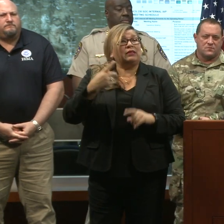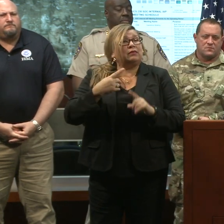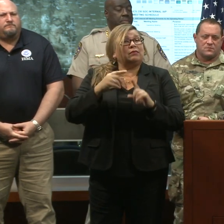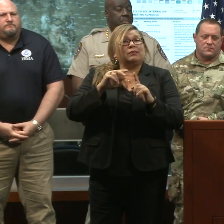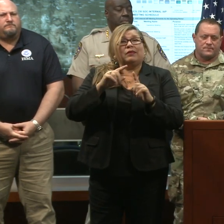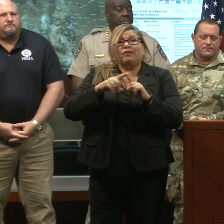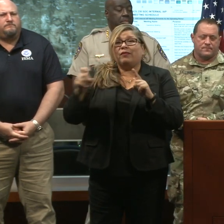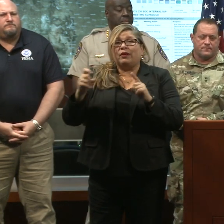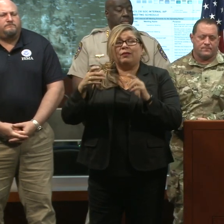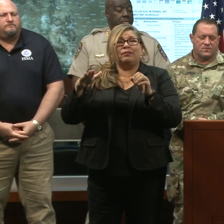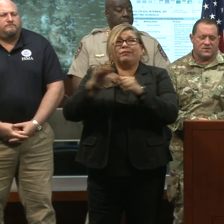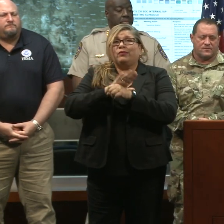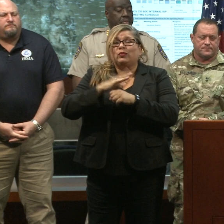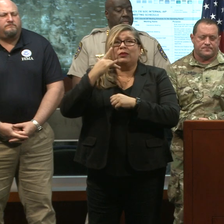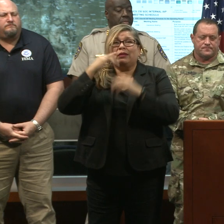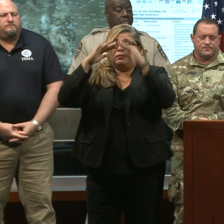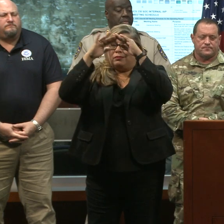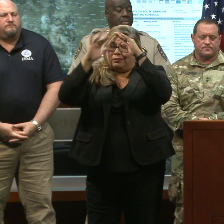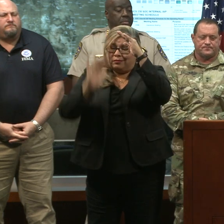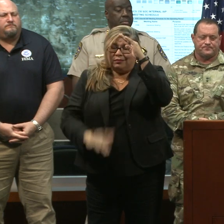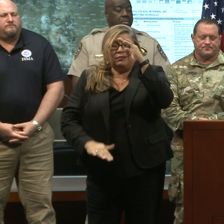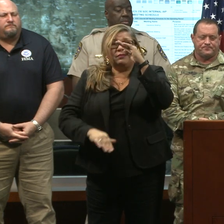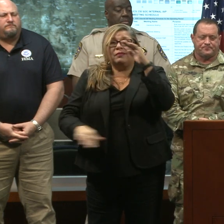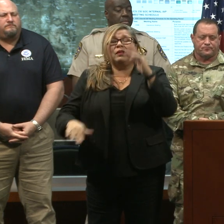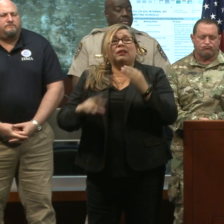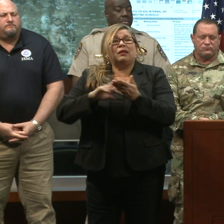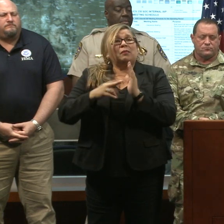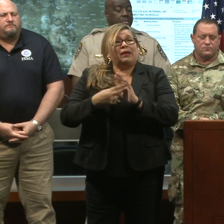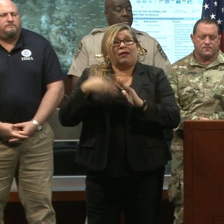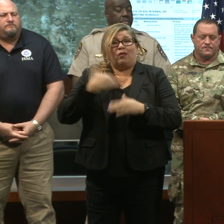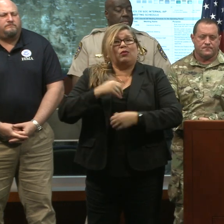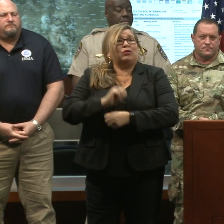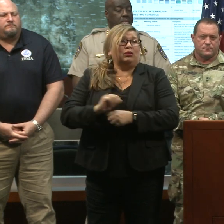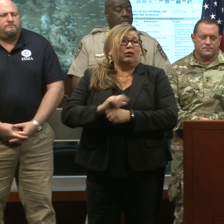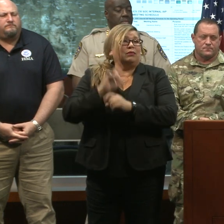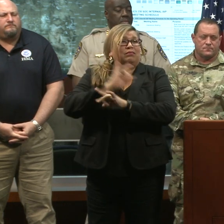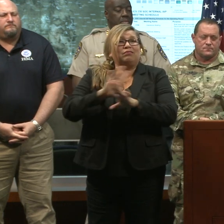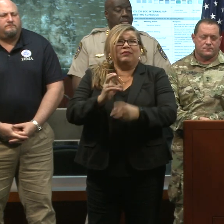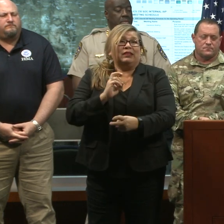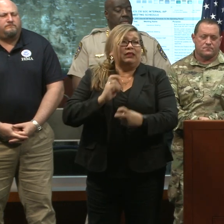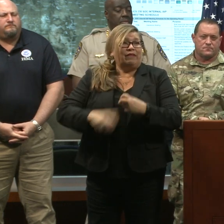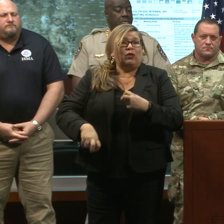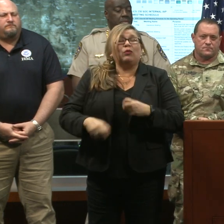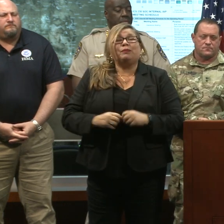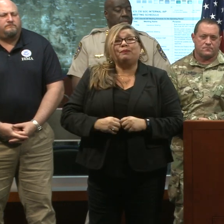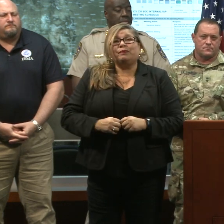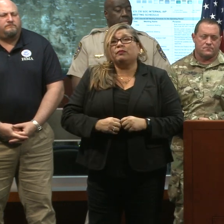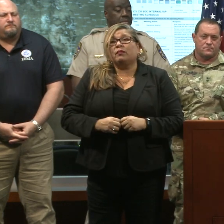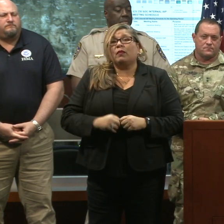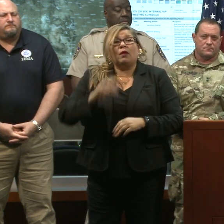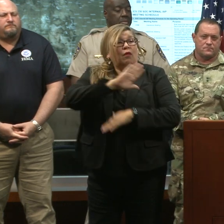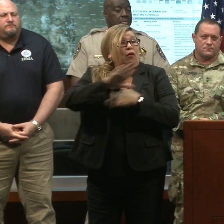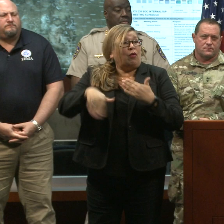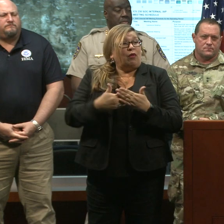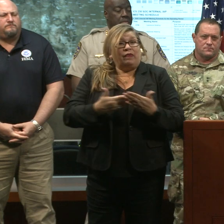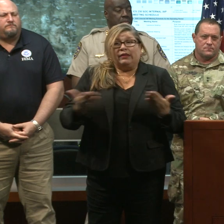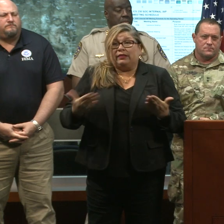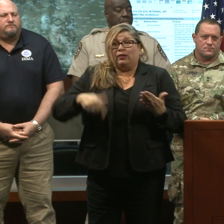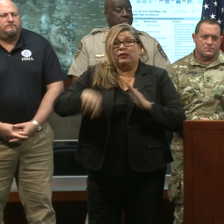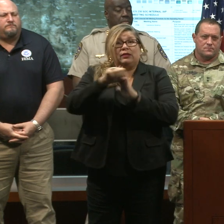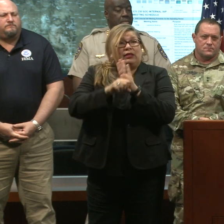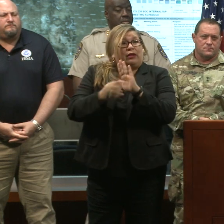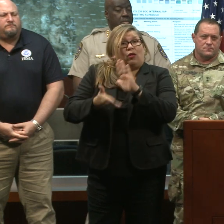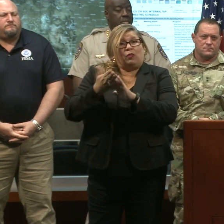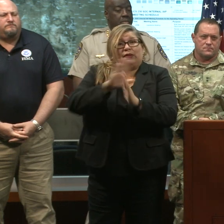literally border to border. Which is making our job obviously much harder. And everything here at the State Operations